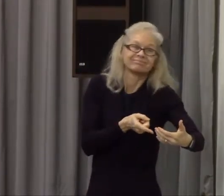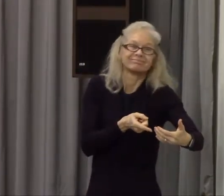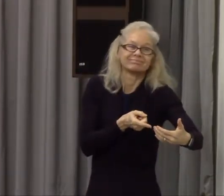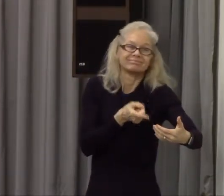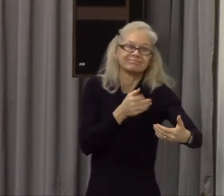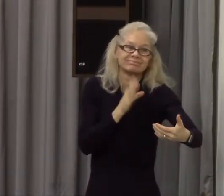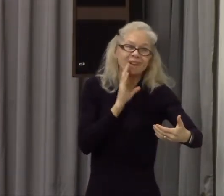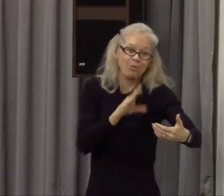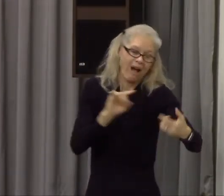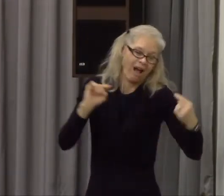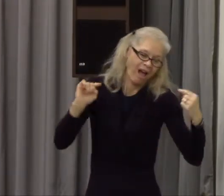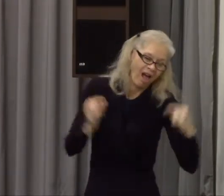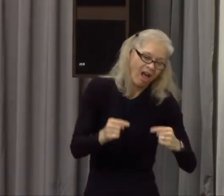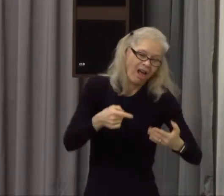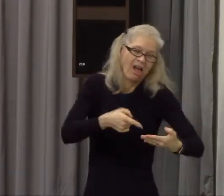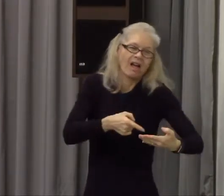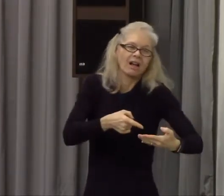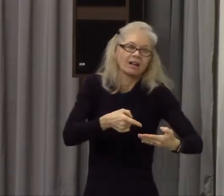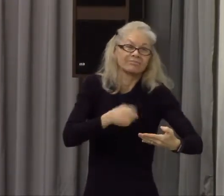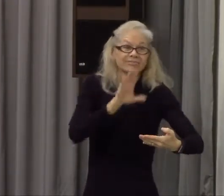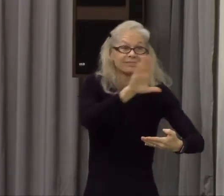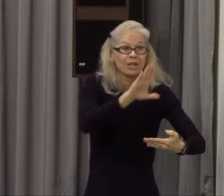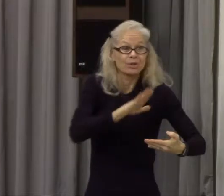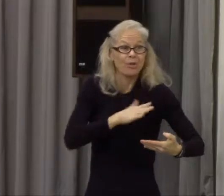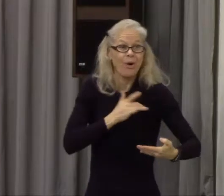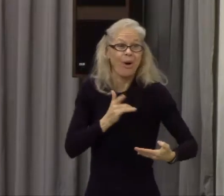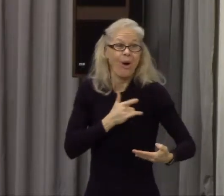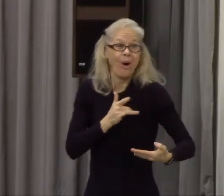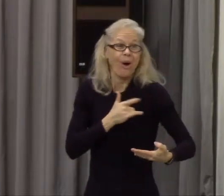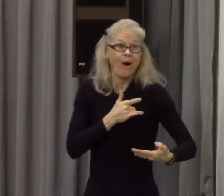many hearts may be revealed.